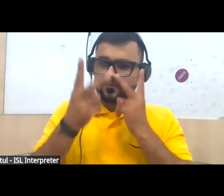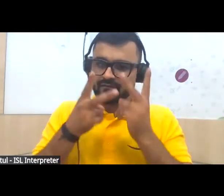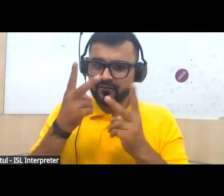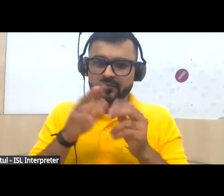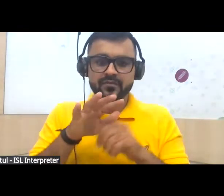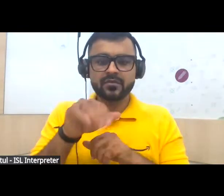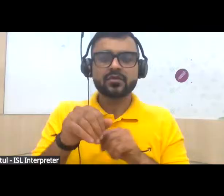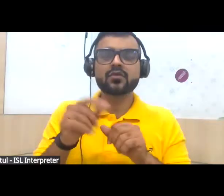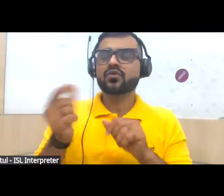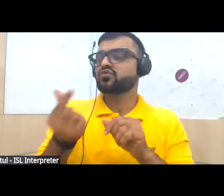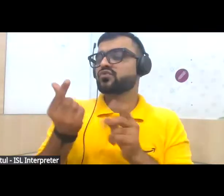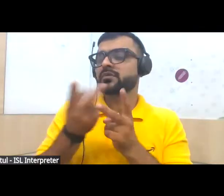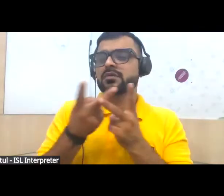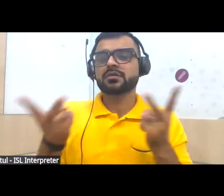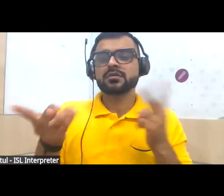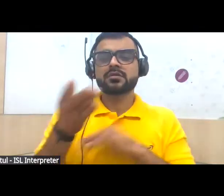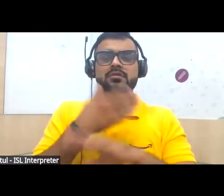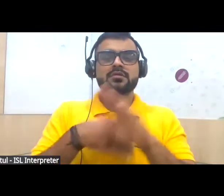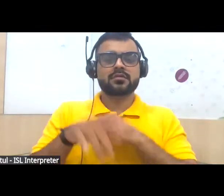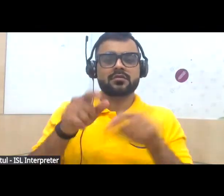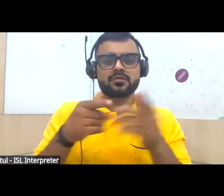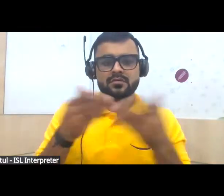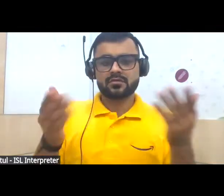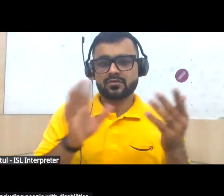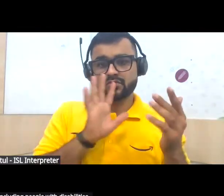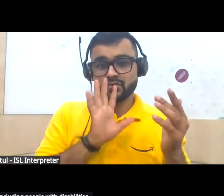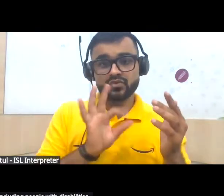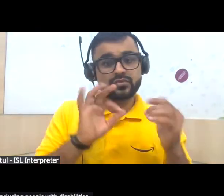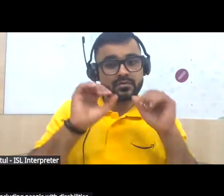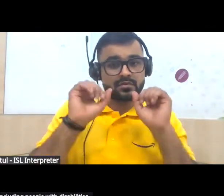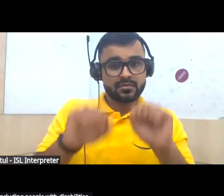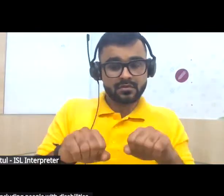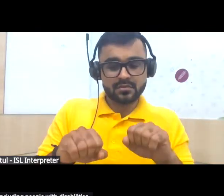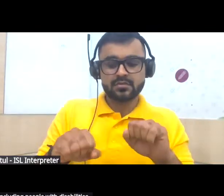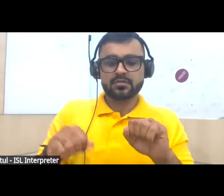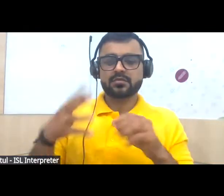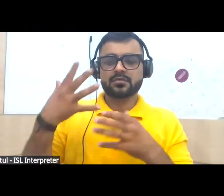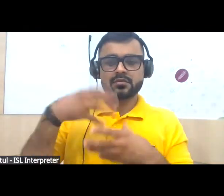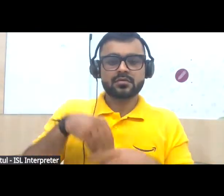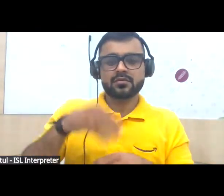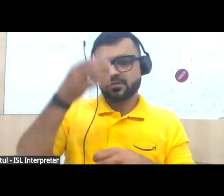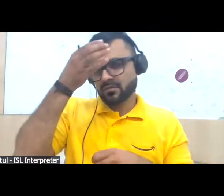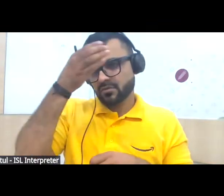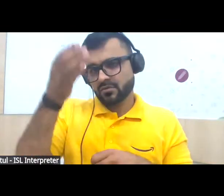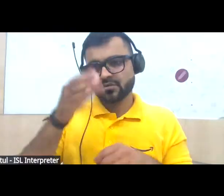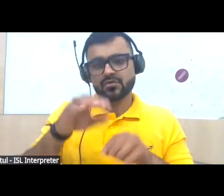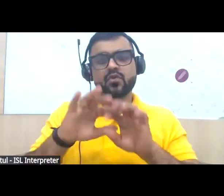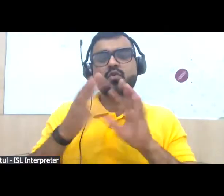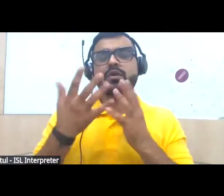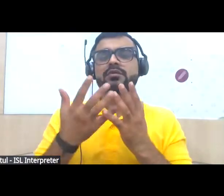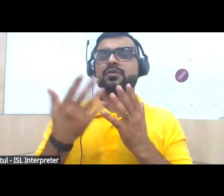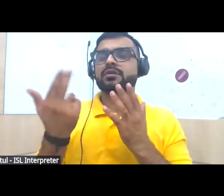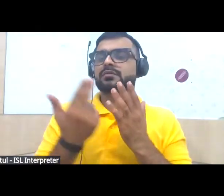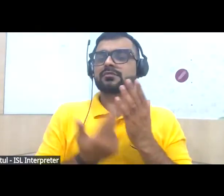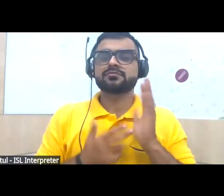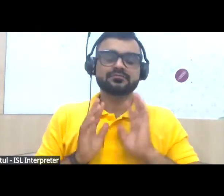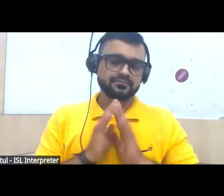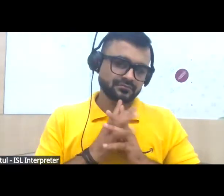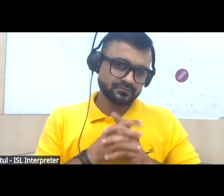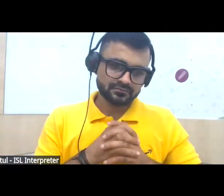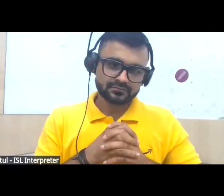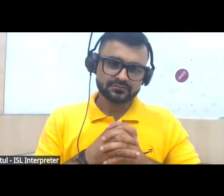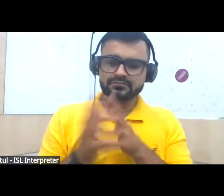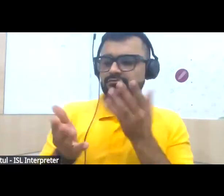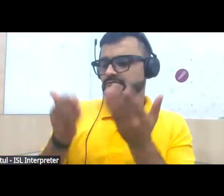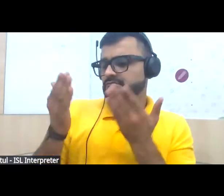for all users, including people with disabilities, will actually come under this concept of universal design. Okay, maybe it